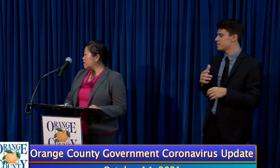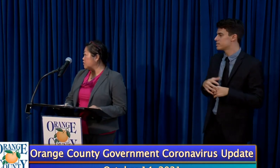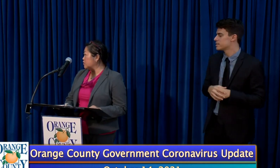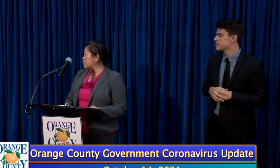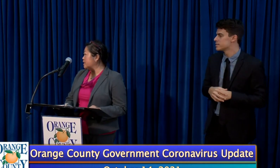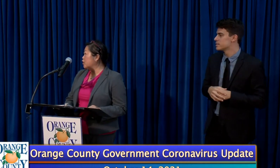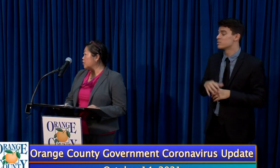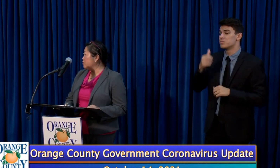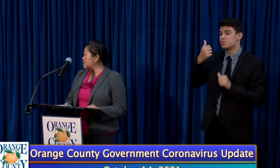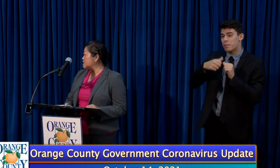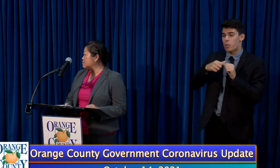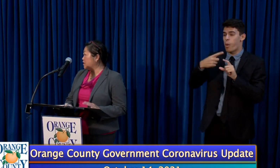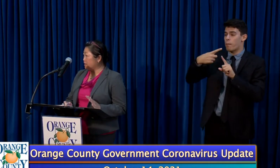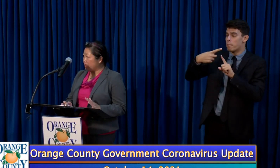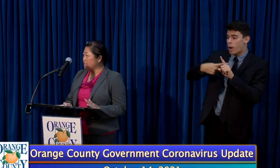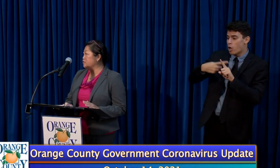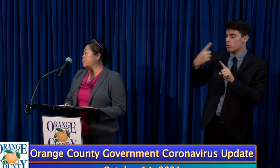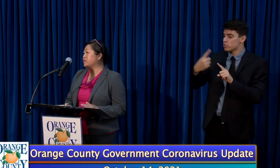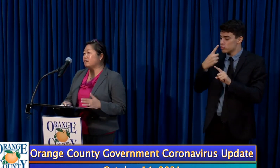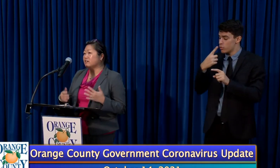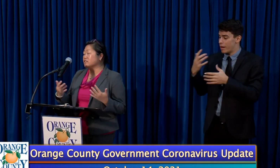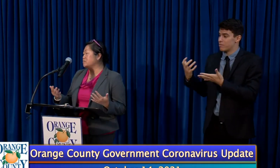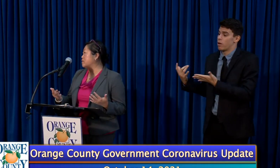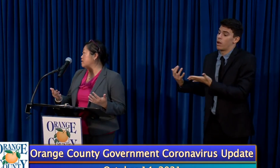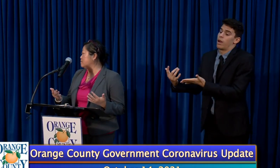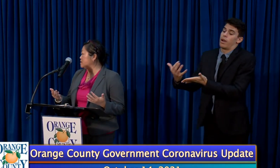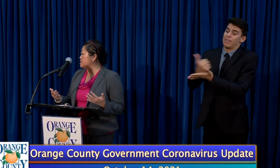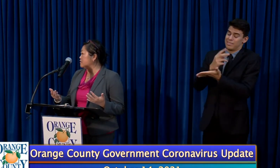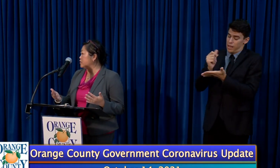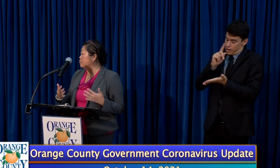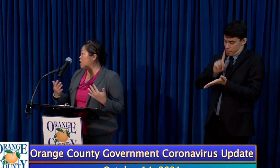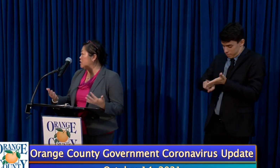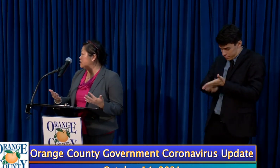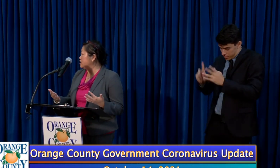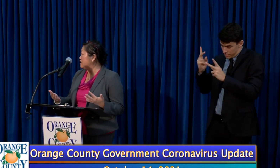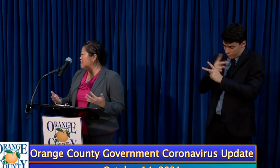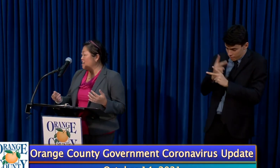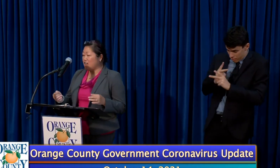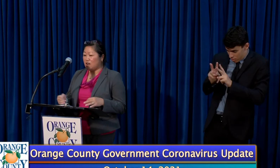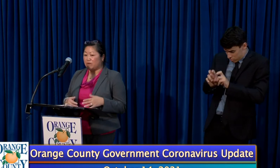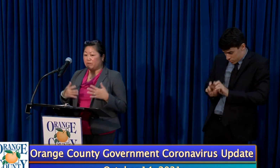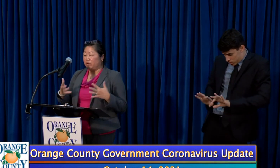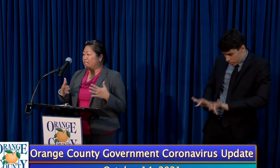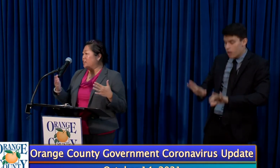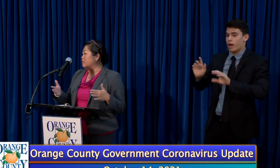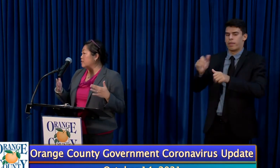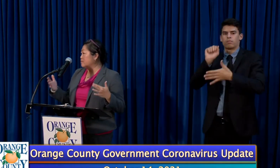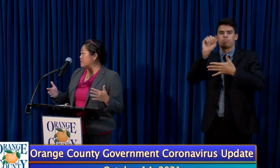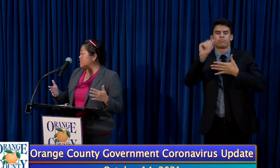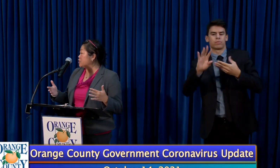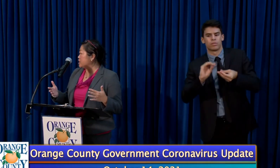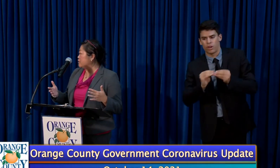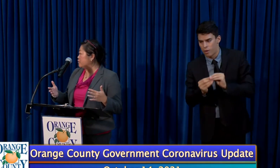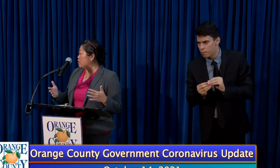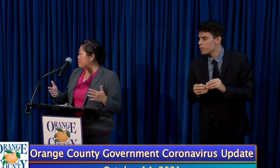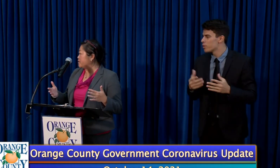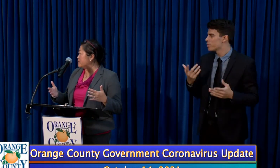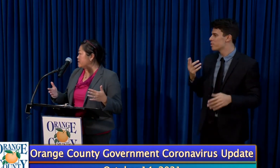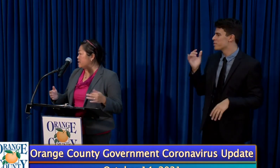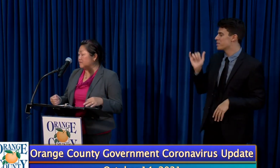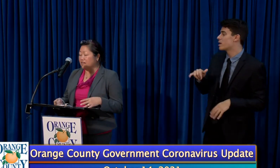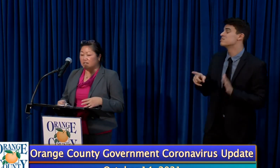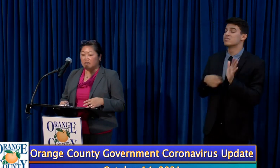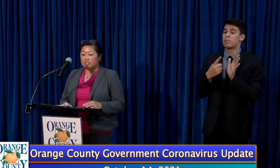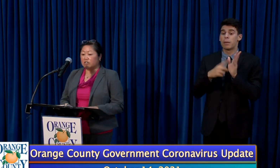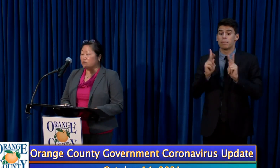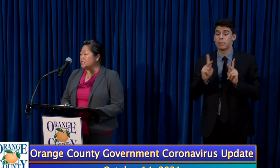a month or a little bit longer, partly because of reporting and also partly because of biology, people who get ill and potentially ill for long periods of